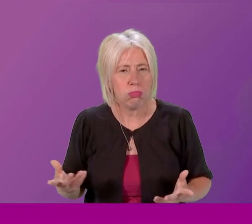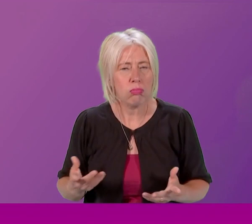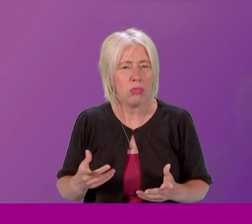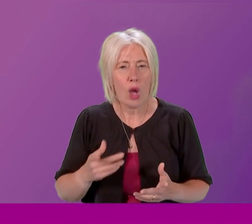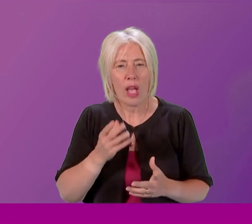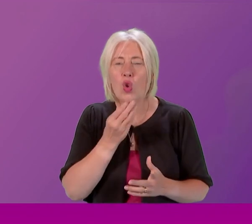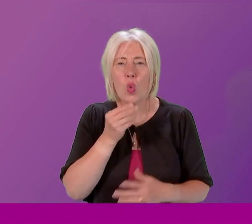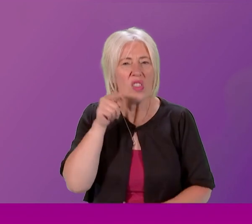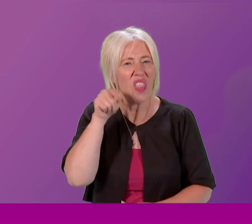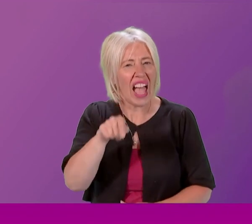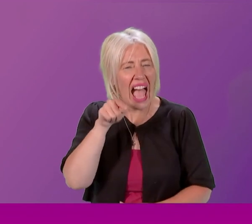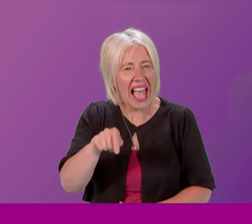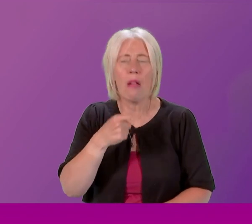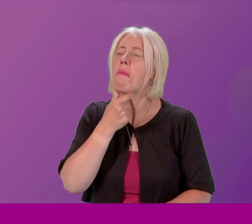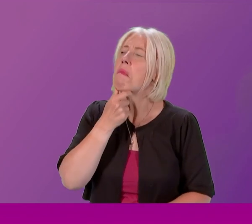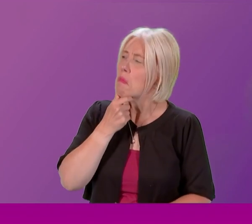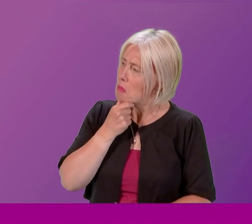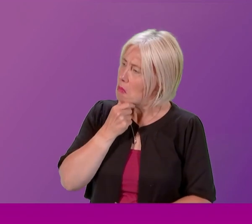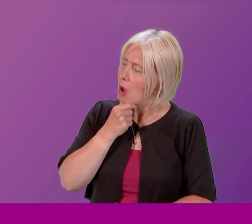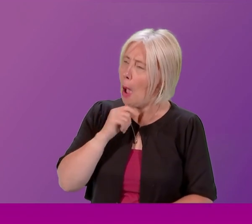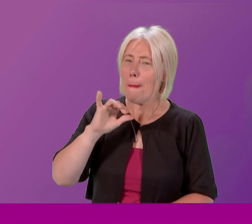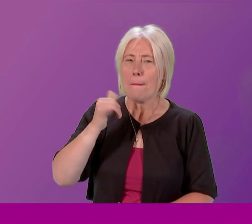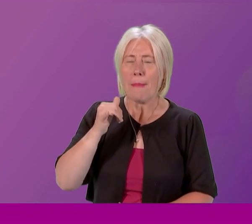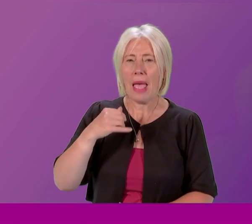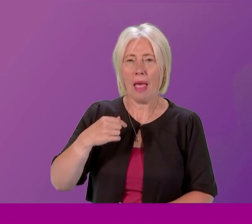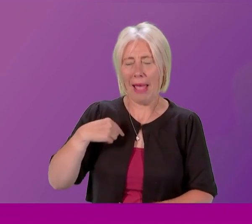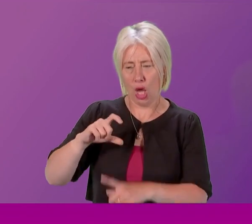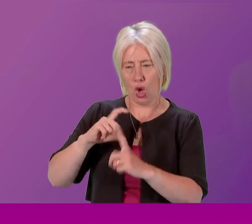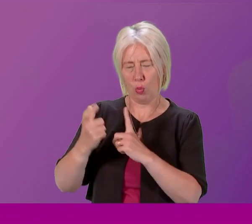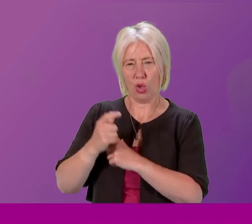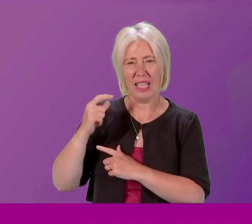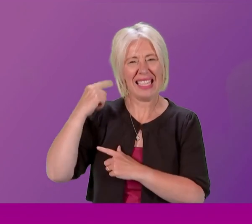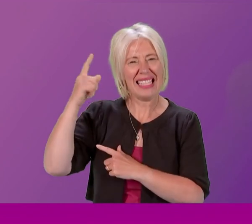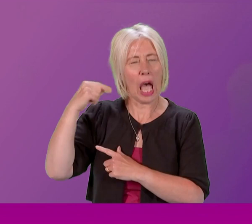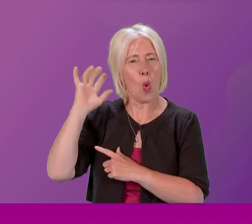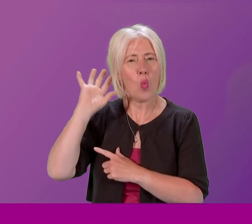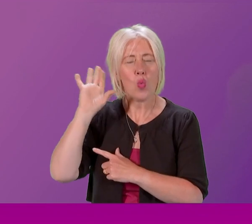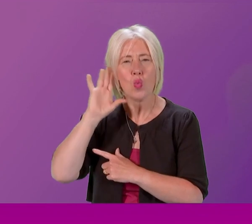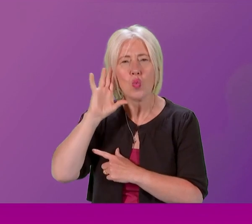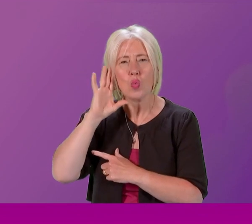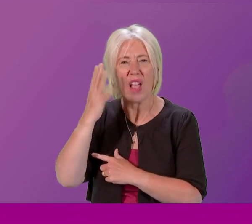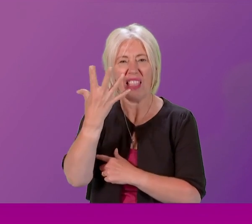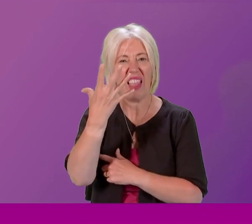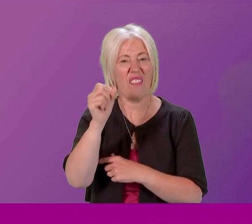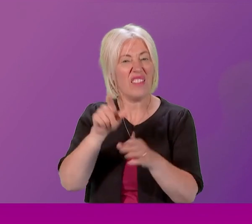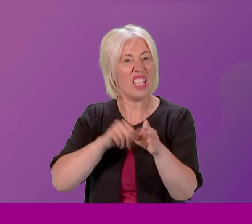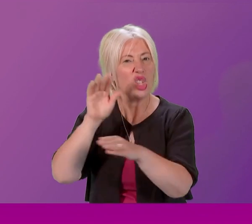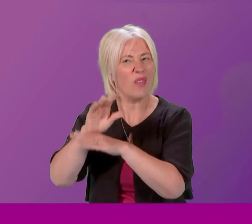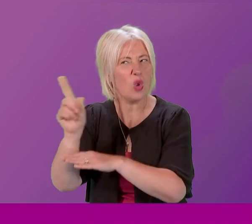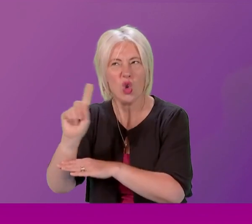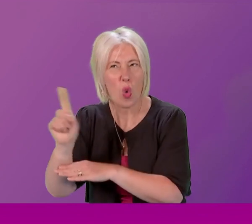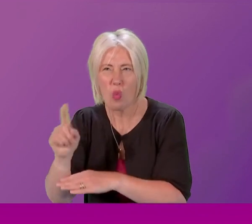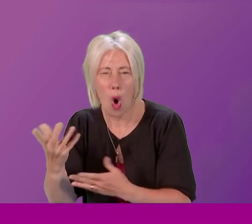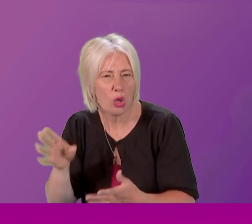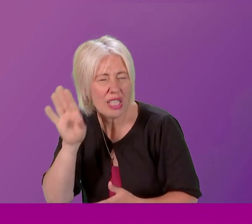be, and think, right, what might the sound of my community be in 50 years' time? Or how do I want the sound